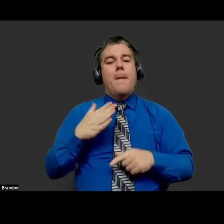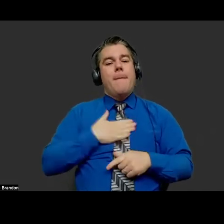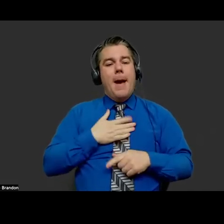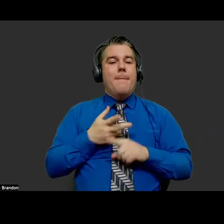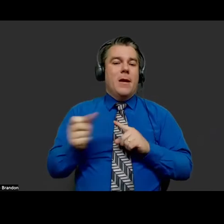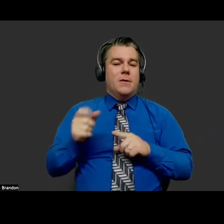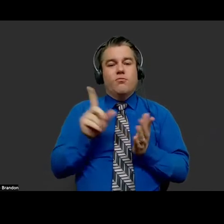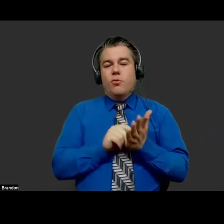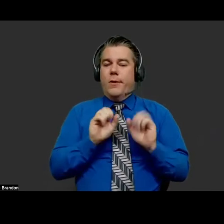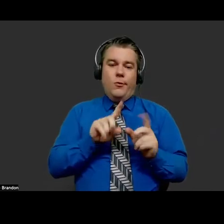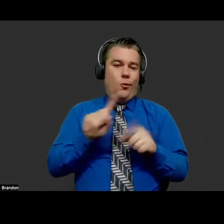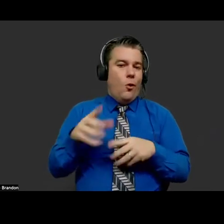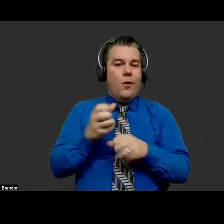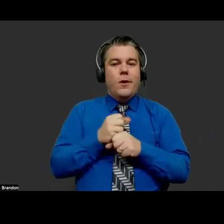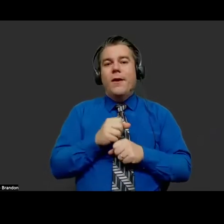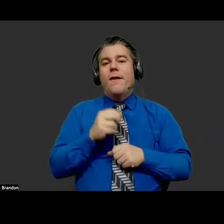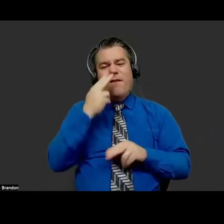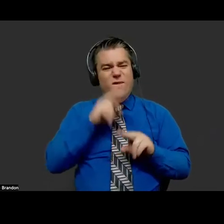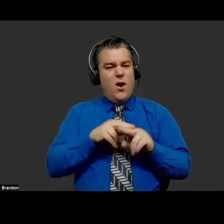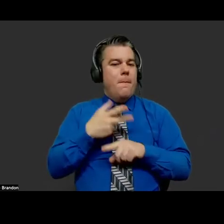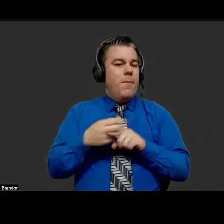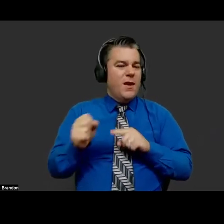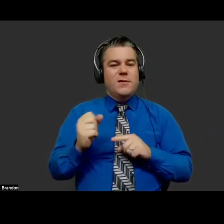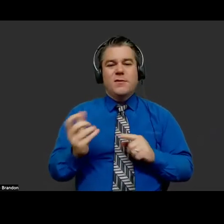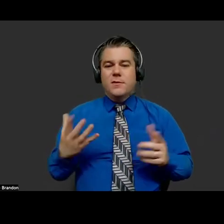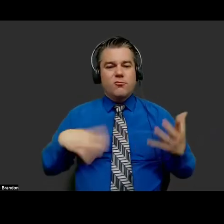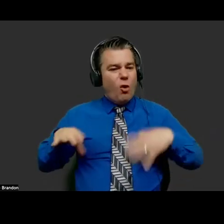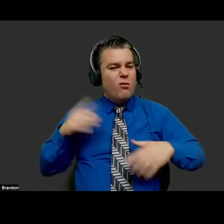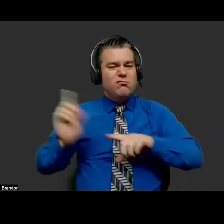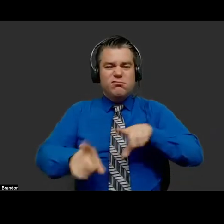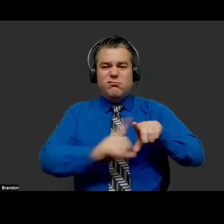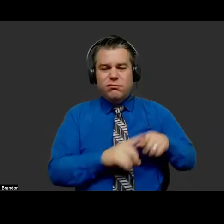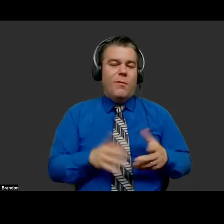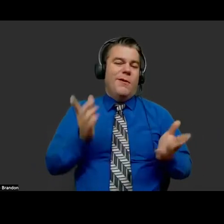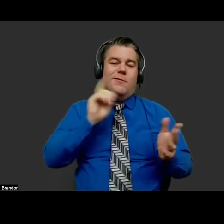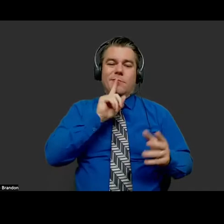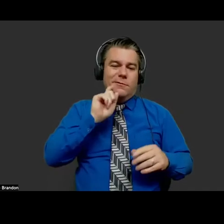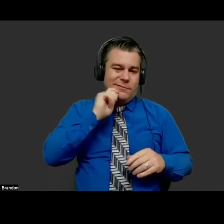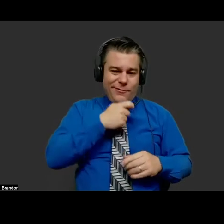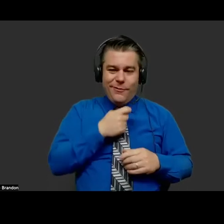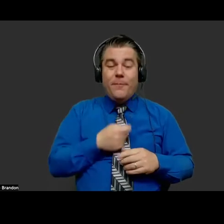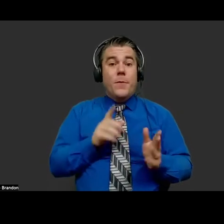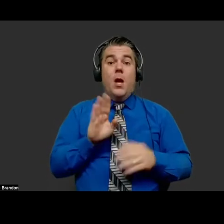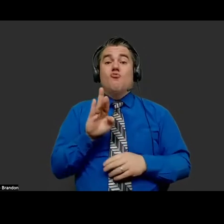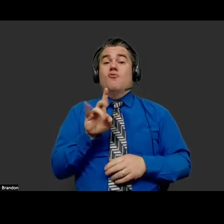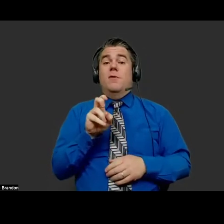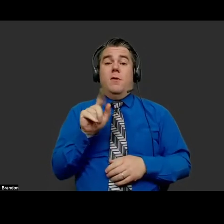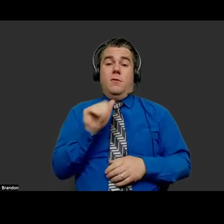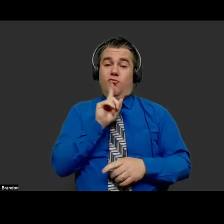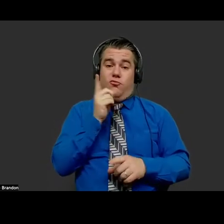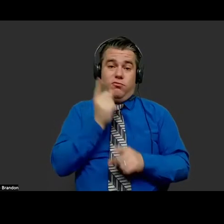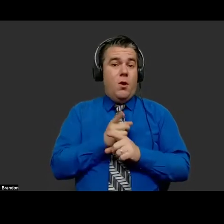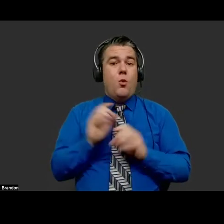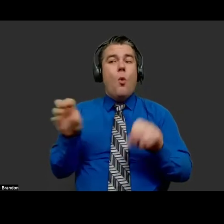get some fun Plexus swag, and it's just a fun way to kick off this new product. And Brenda is right. There's nobody on the market